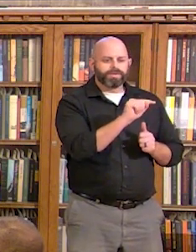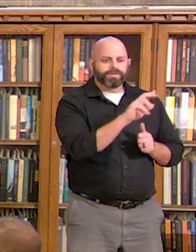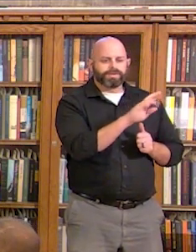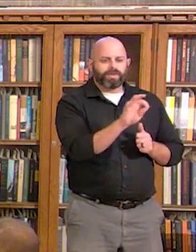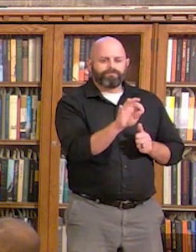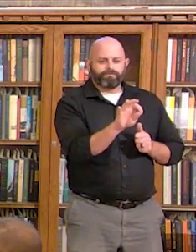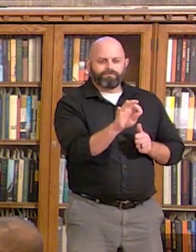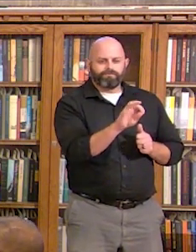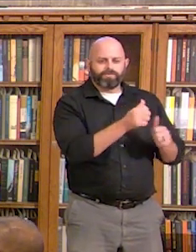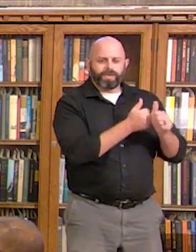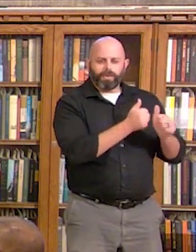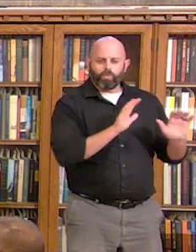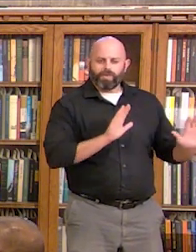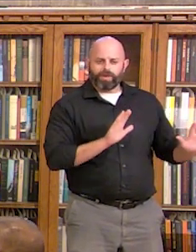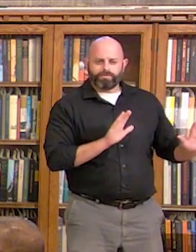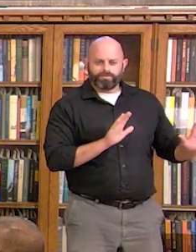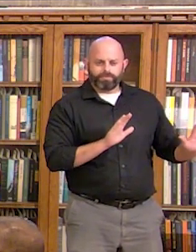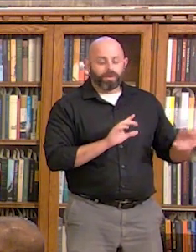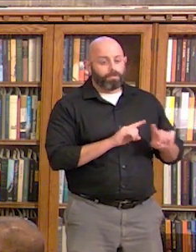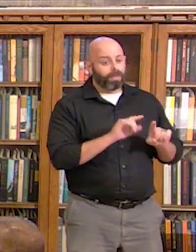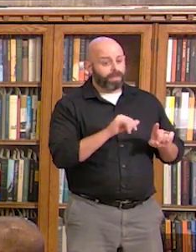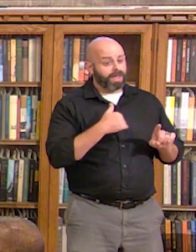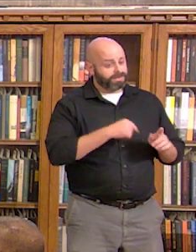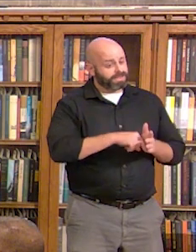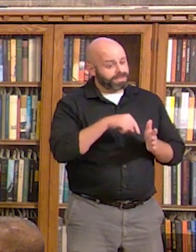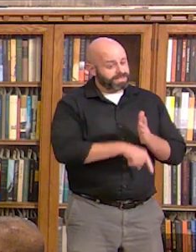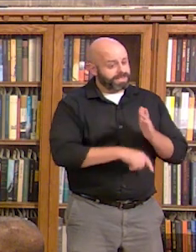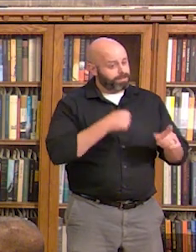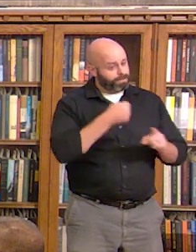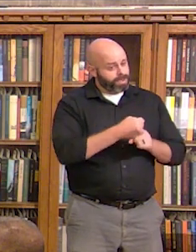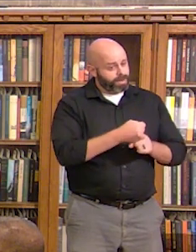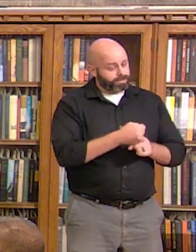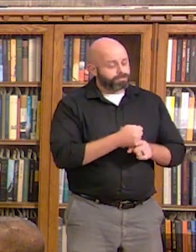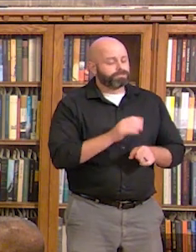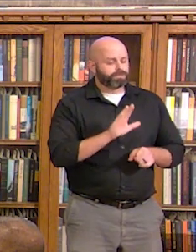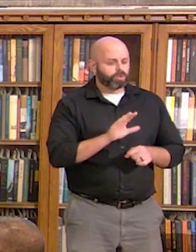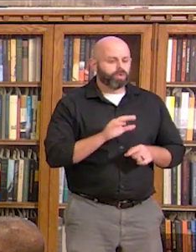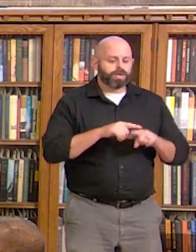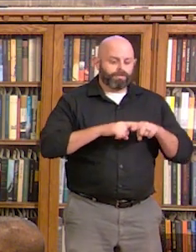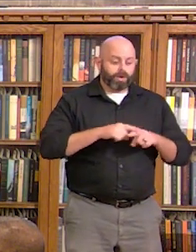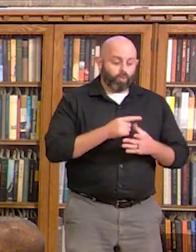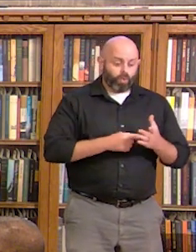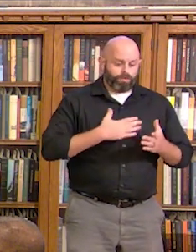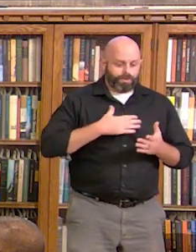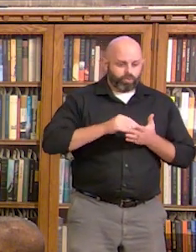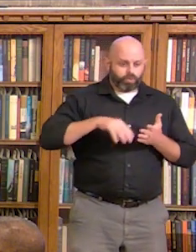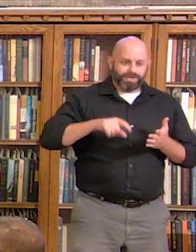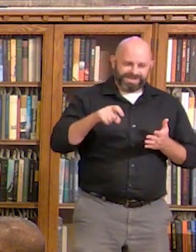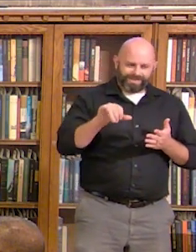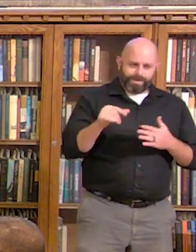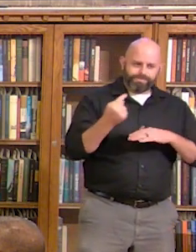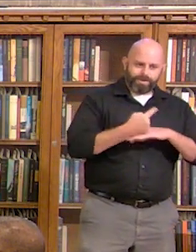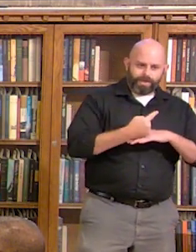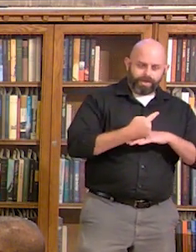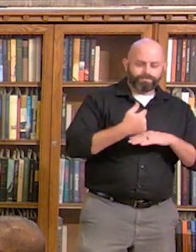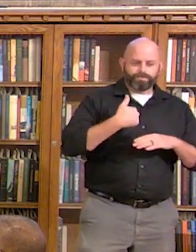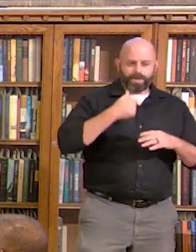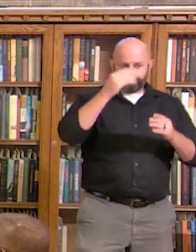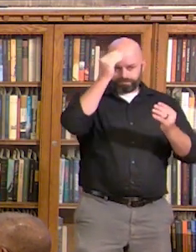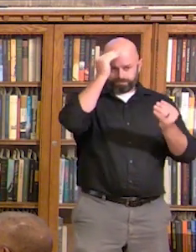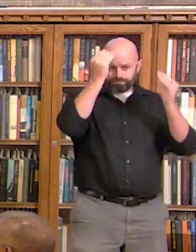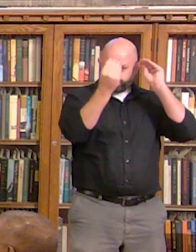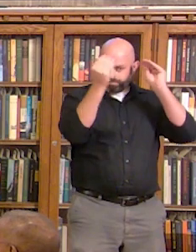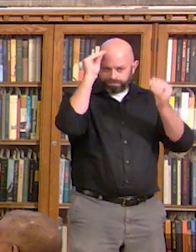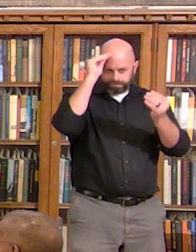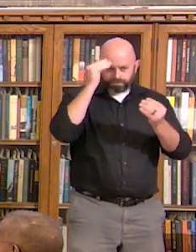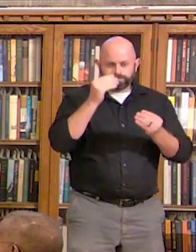stuff but that has far-reaching effects so depending on what our students need that day that's what